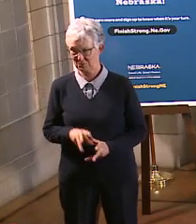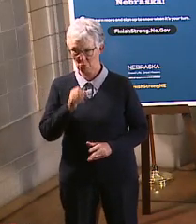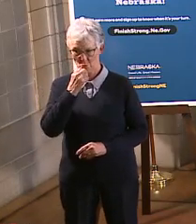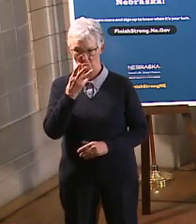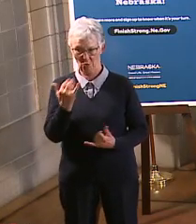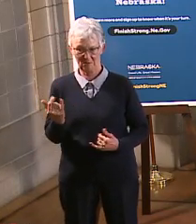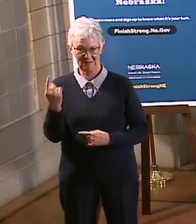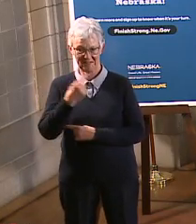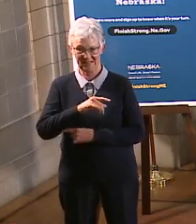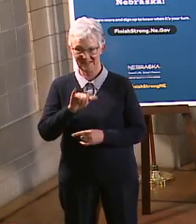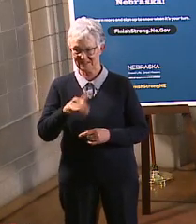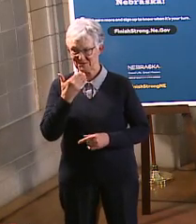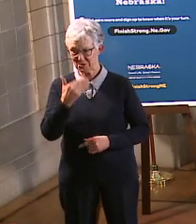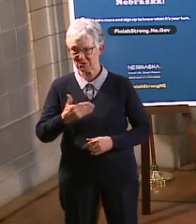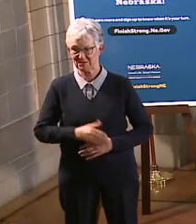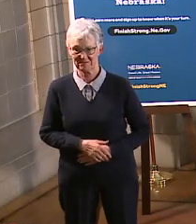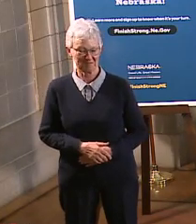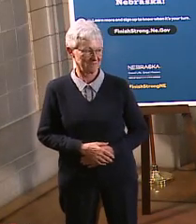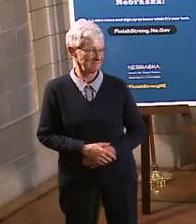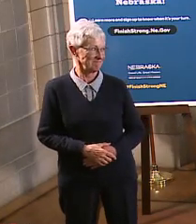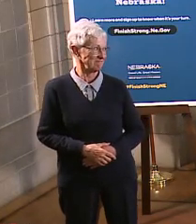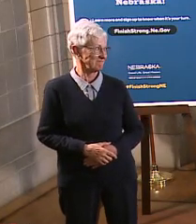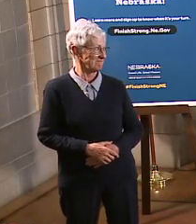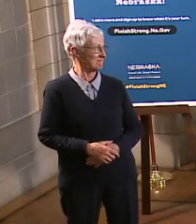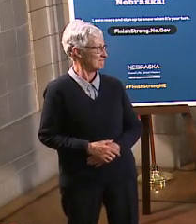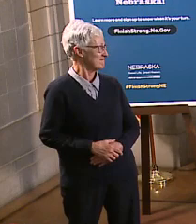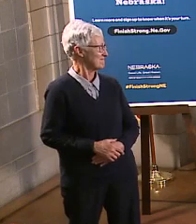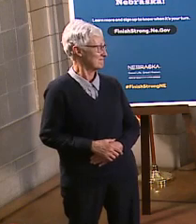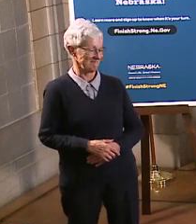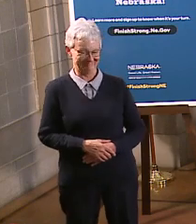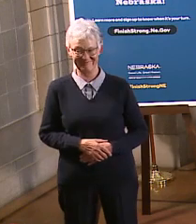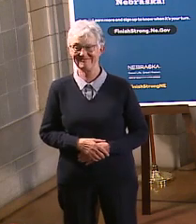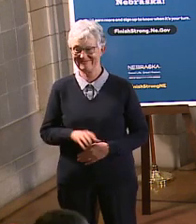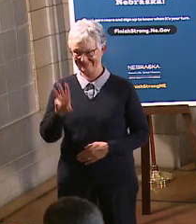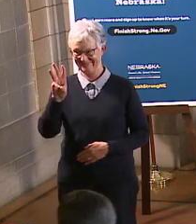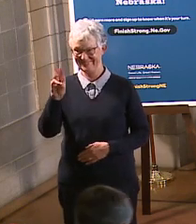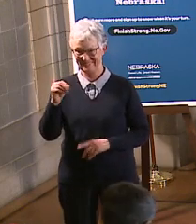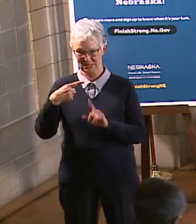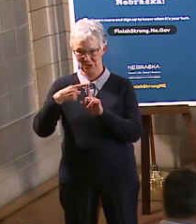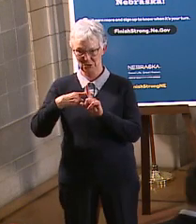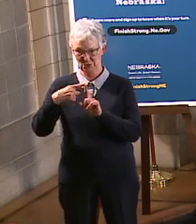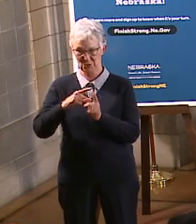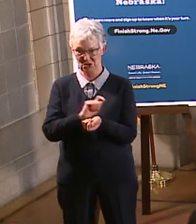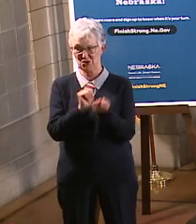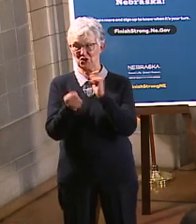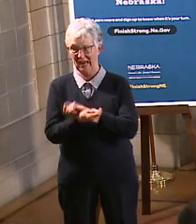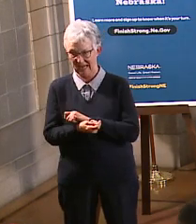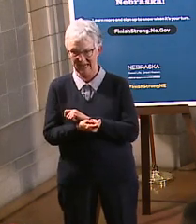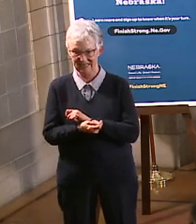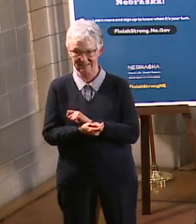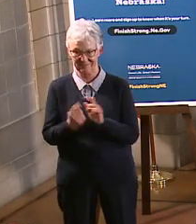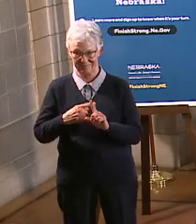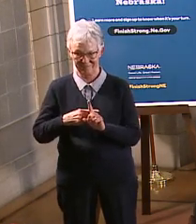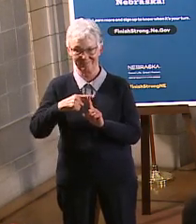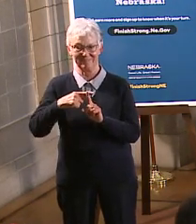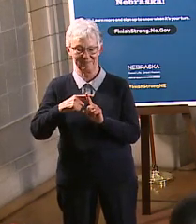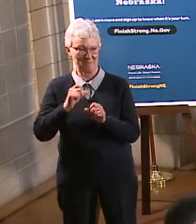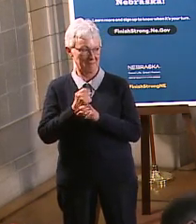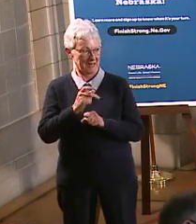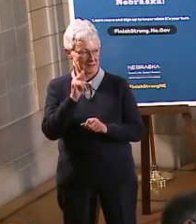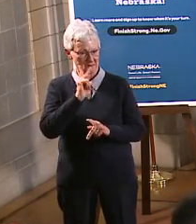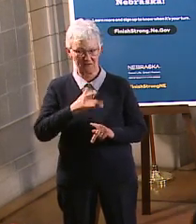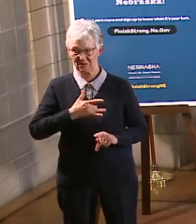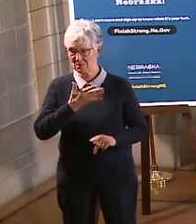That's always good. Nothing like a 60-degree swing in the temperature to make people feel better, at least when it's